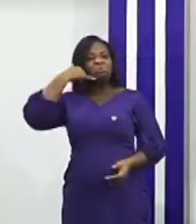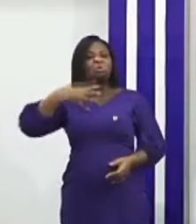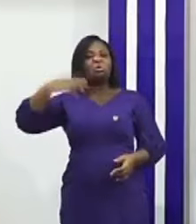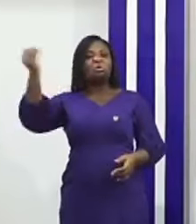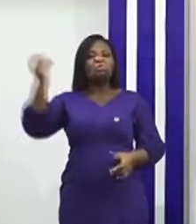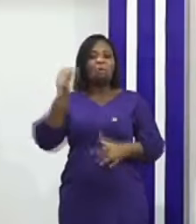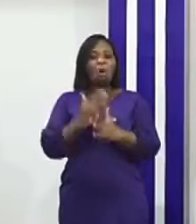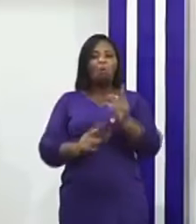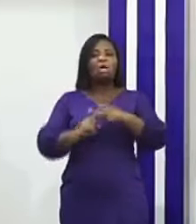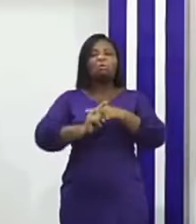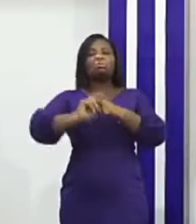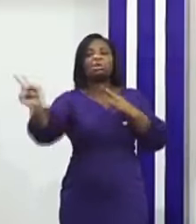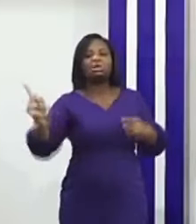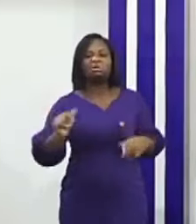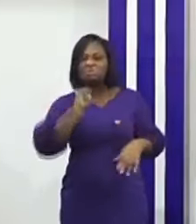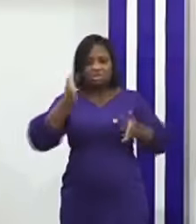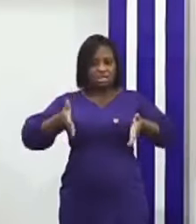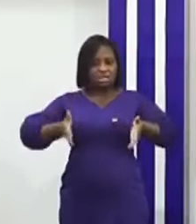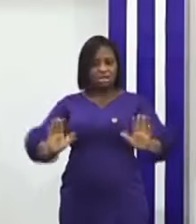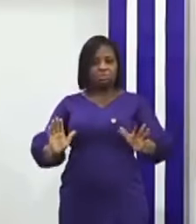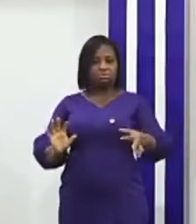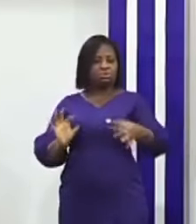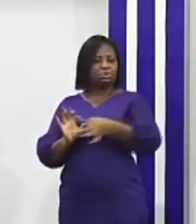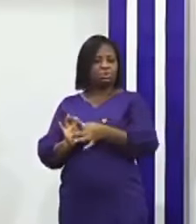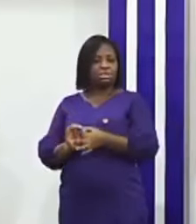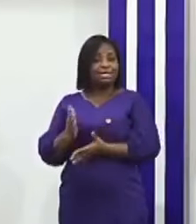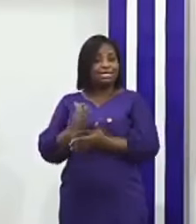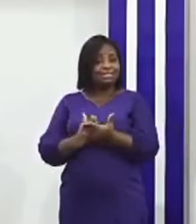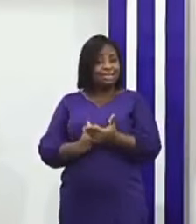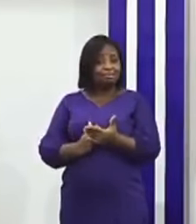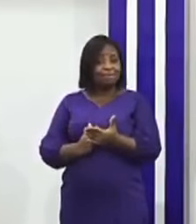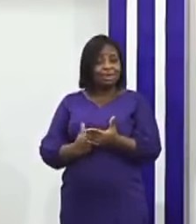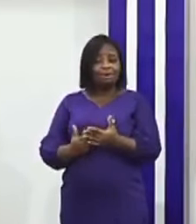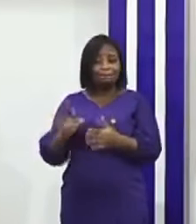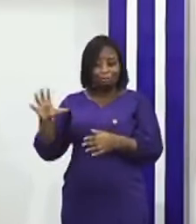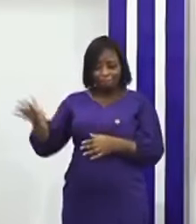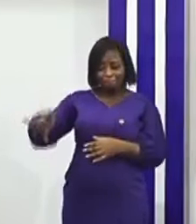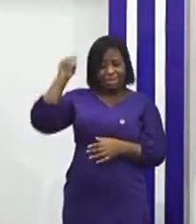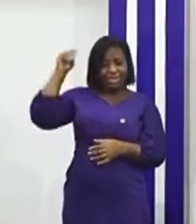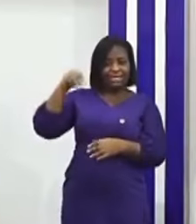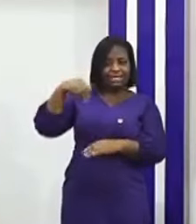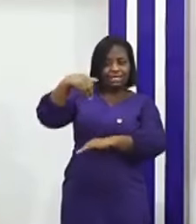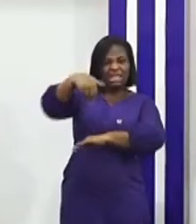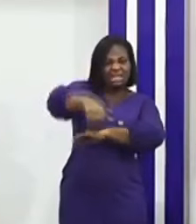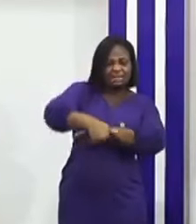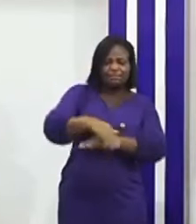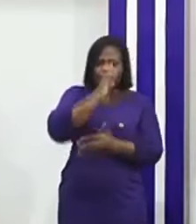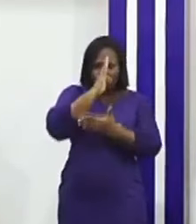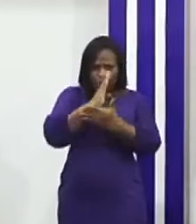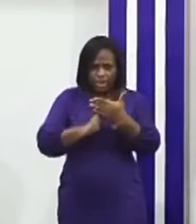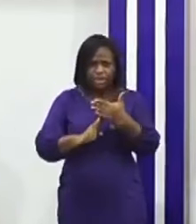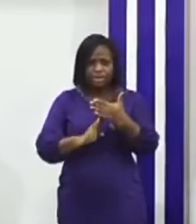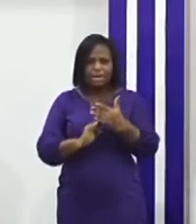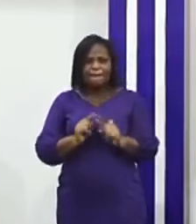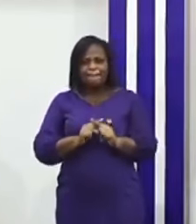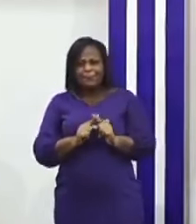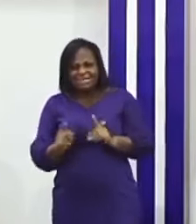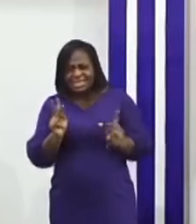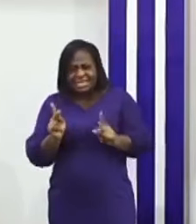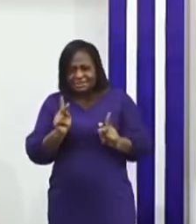away and they are not allowing them to join. Some of them are picking the evening quietly, but it is when people are